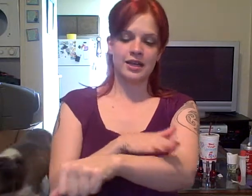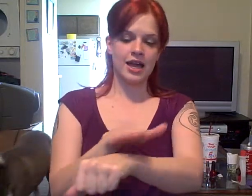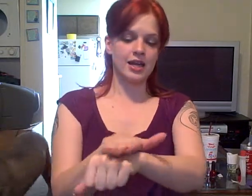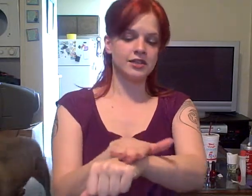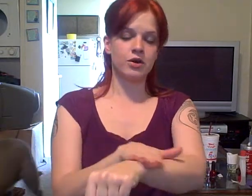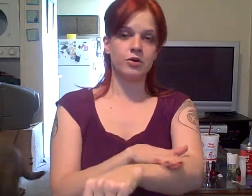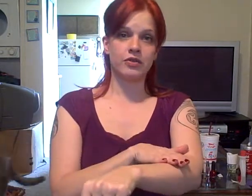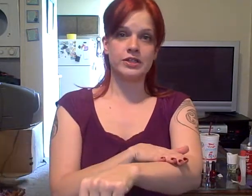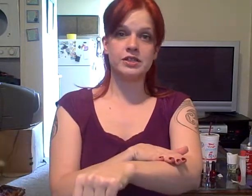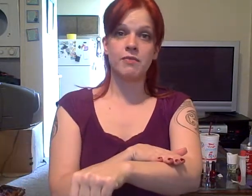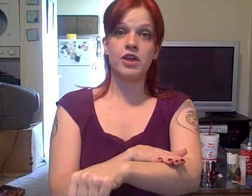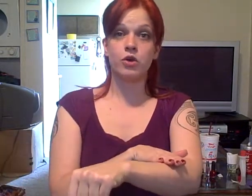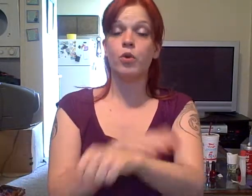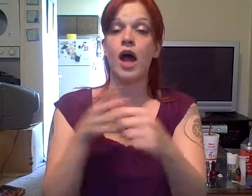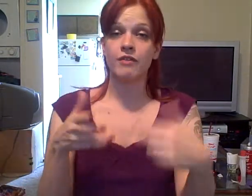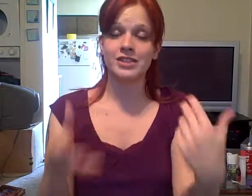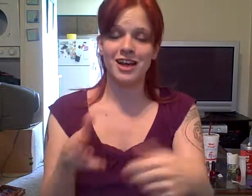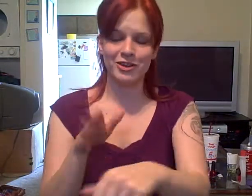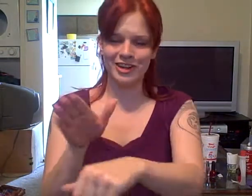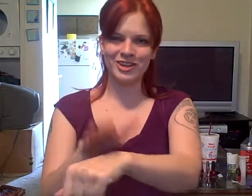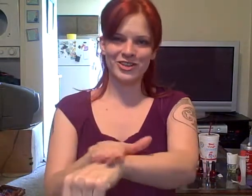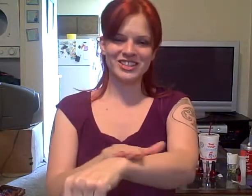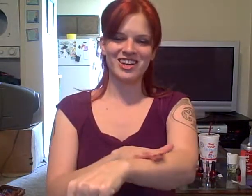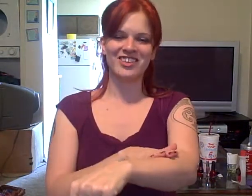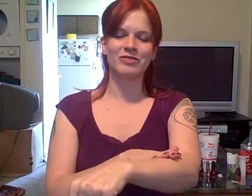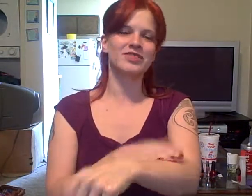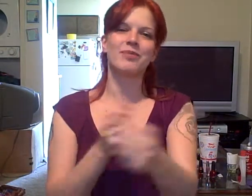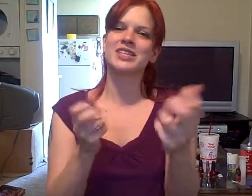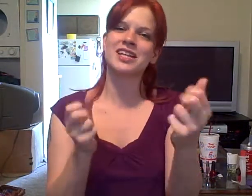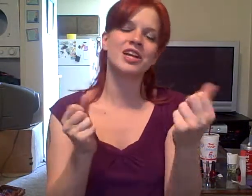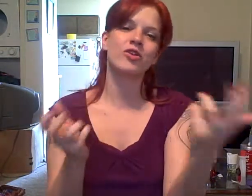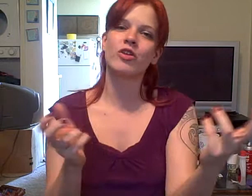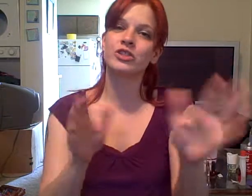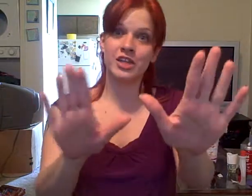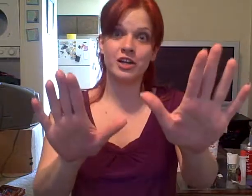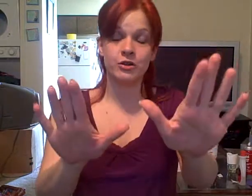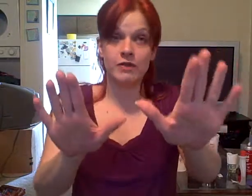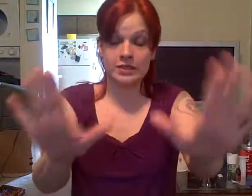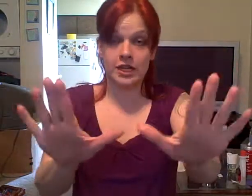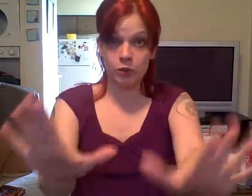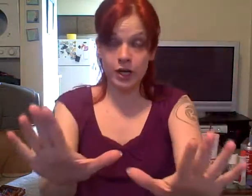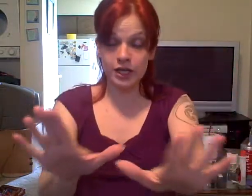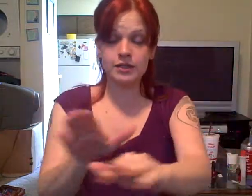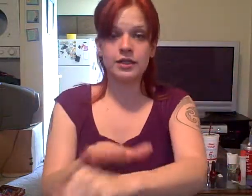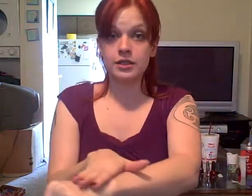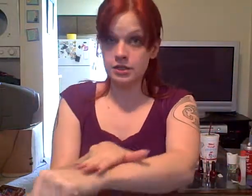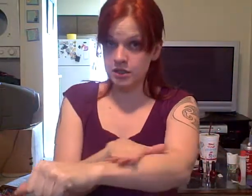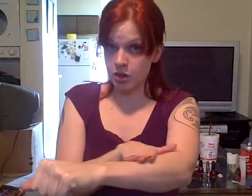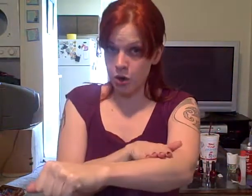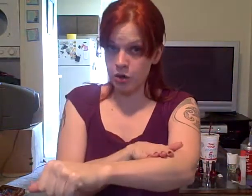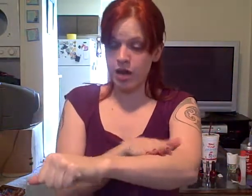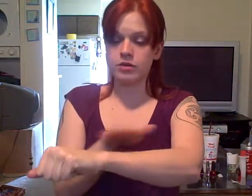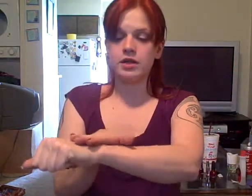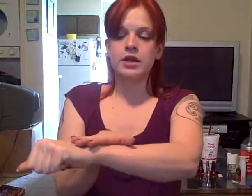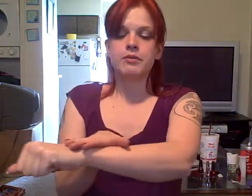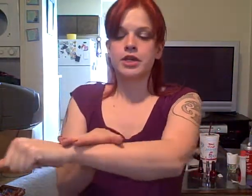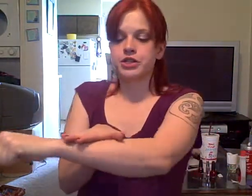Okay, so this is something you will have to sign. You need to know this sign. When somebody's signing, you don't understand it, you have to say, wait, slow down. Make sure